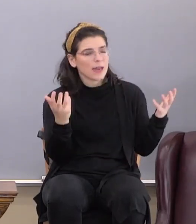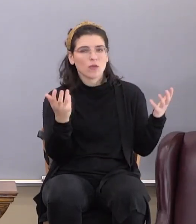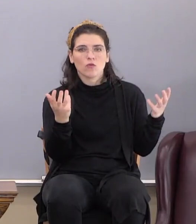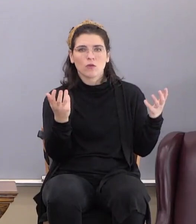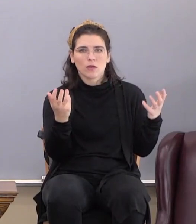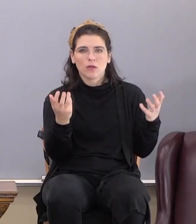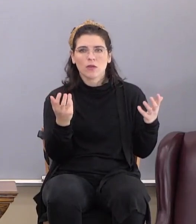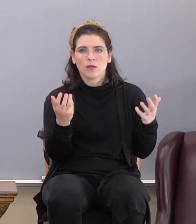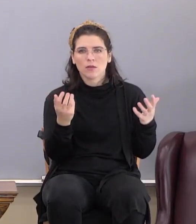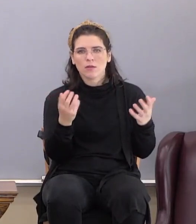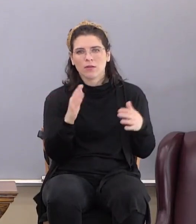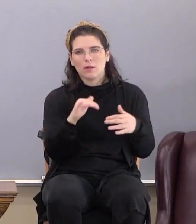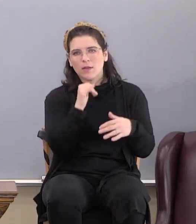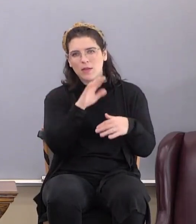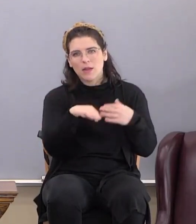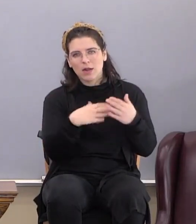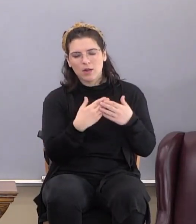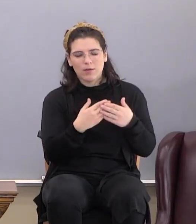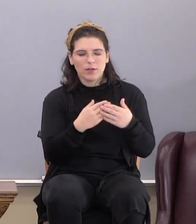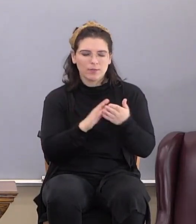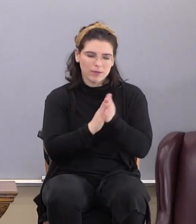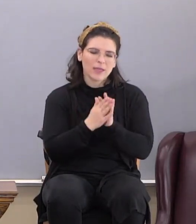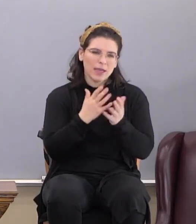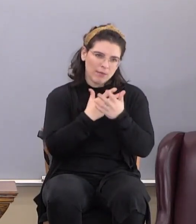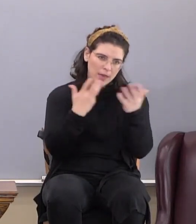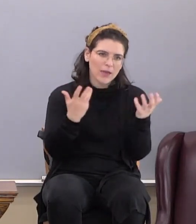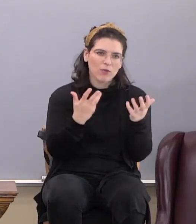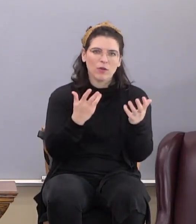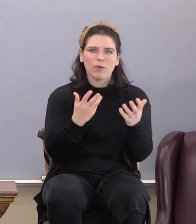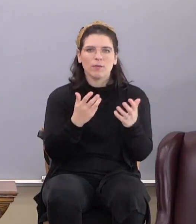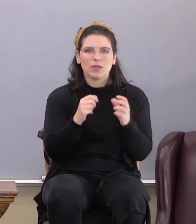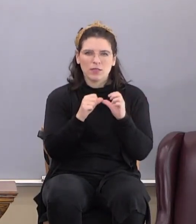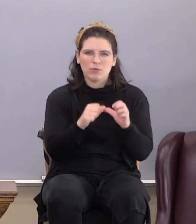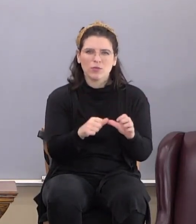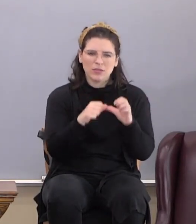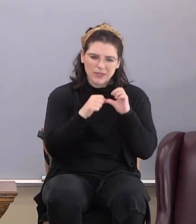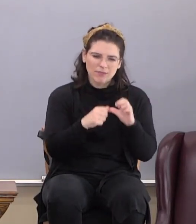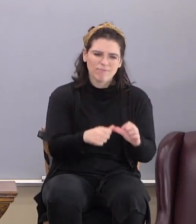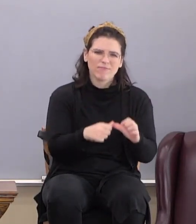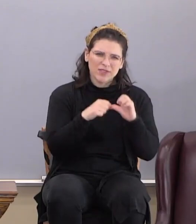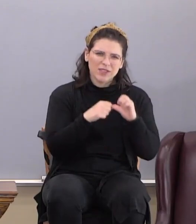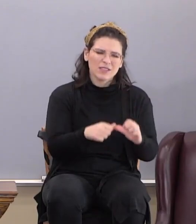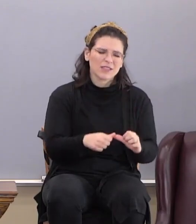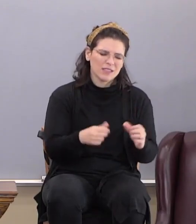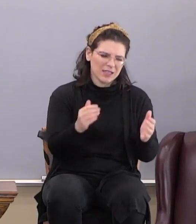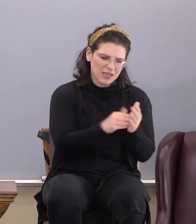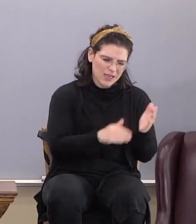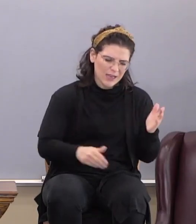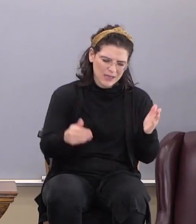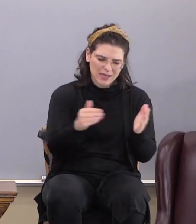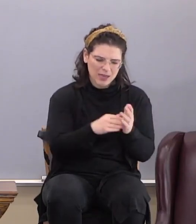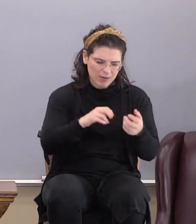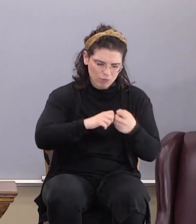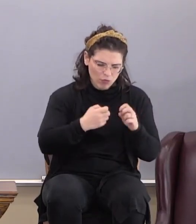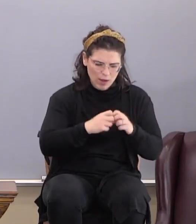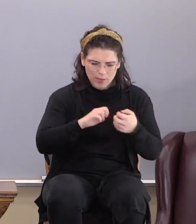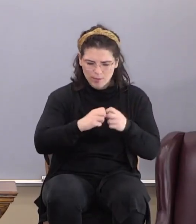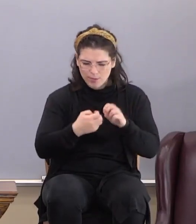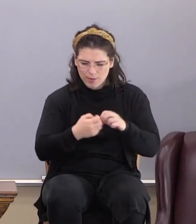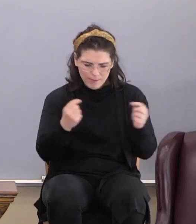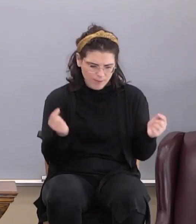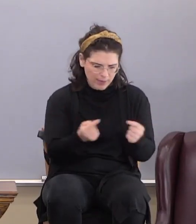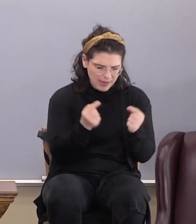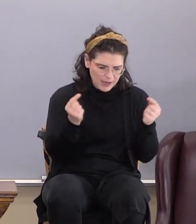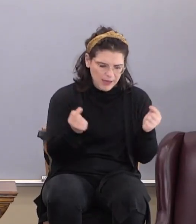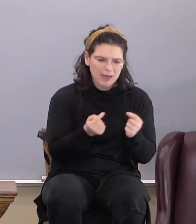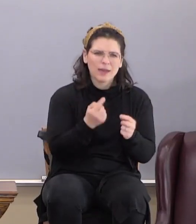And not that any of us ever got angry, right? Yeah. Because of the persistent problems and issues and pain and difficulties. And